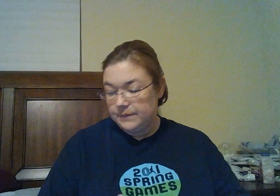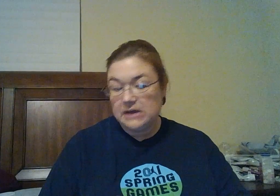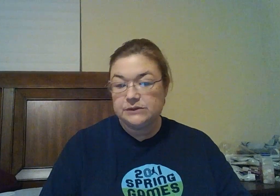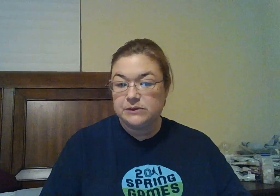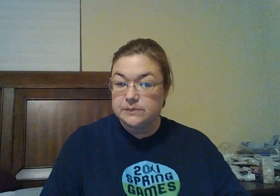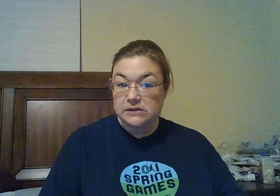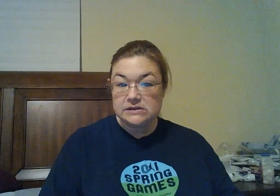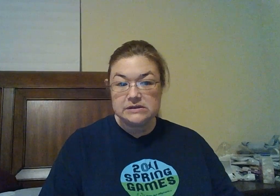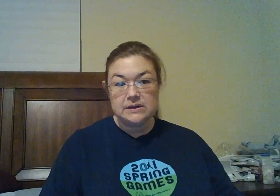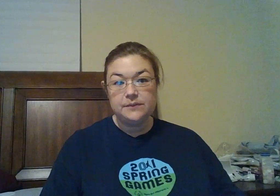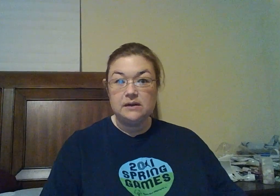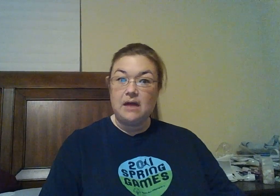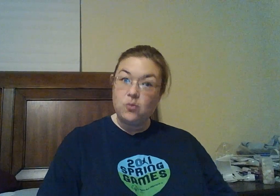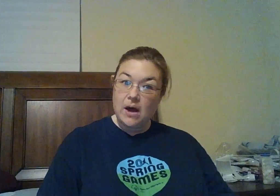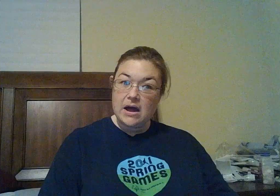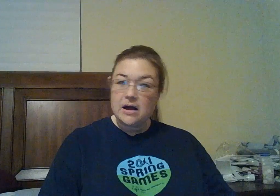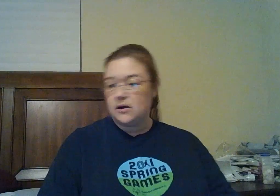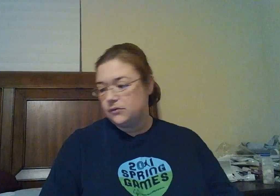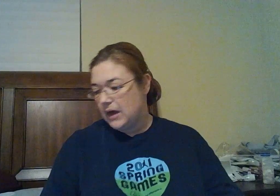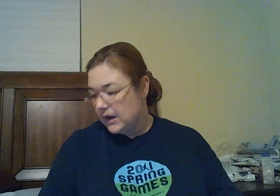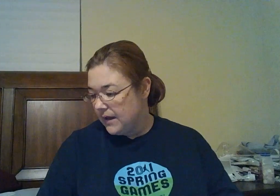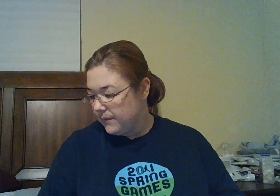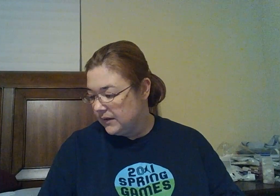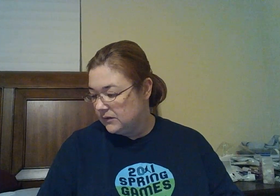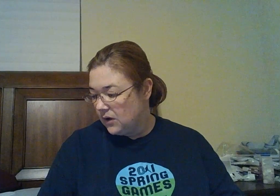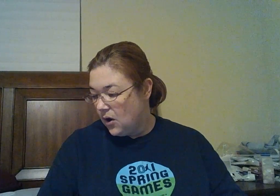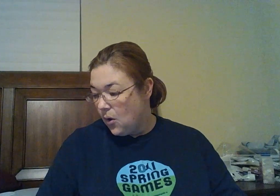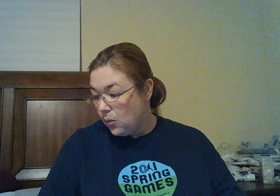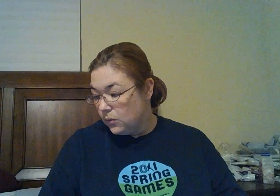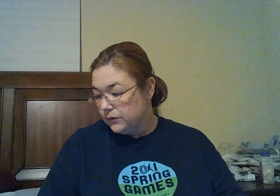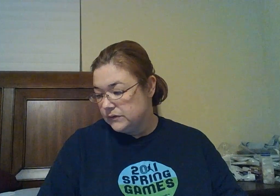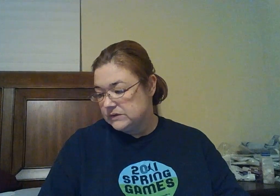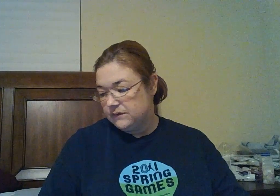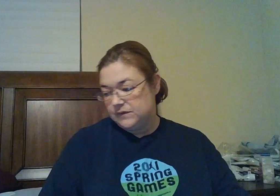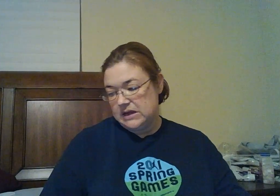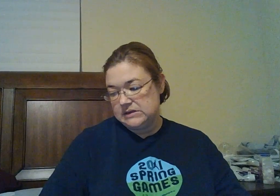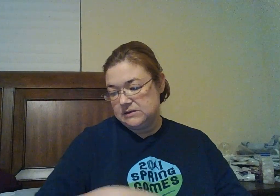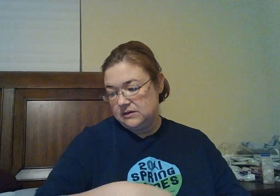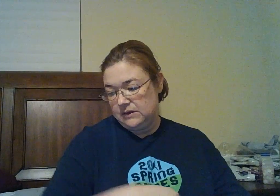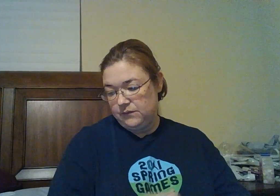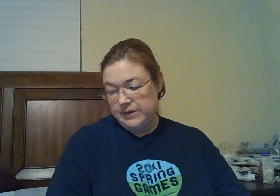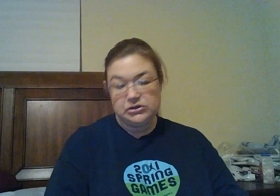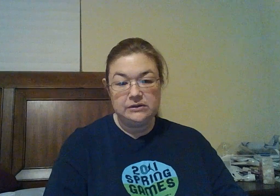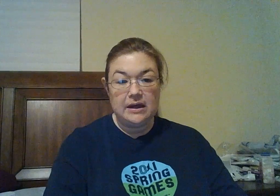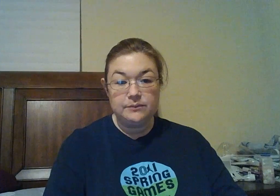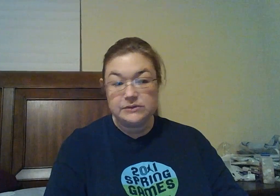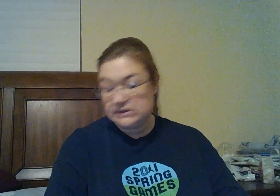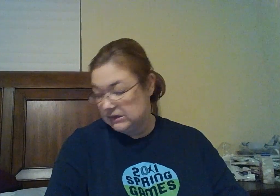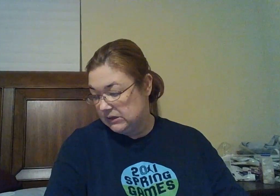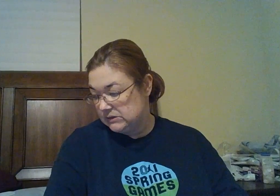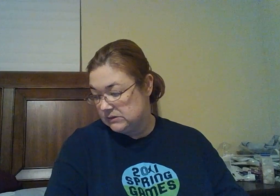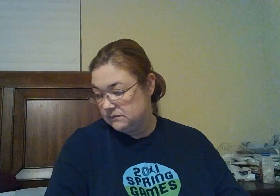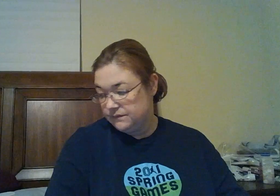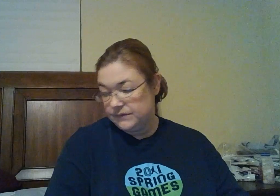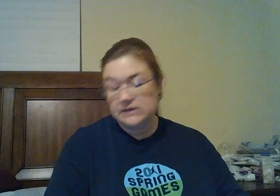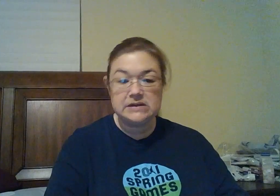as a response to something like wow, that happened, or used to emphasize the information that precedes the